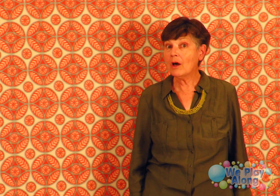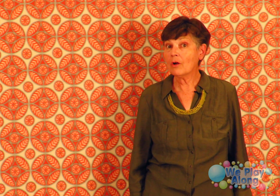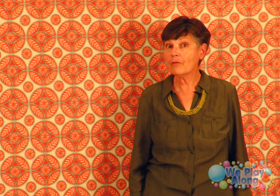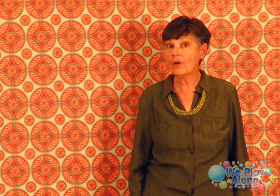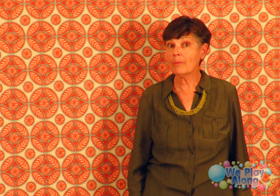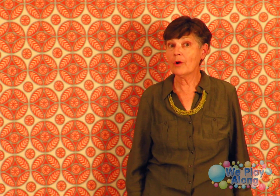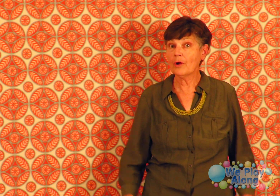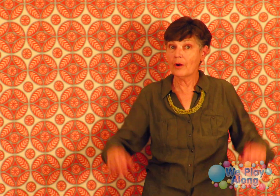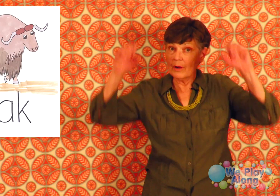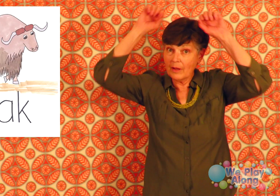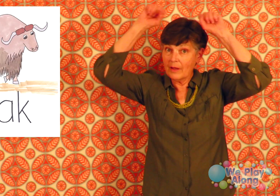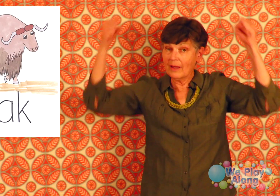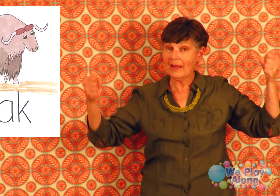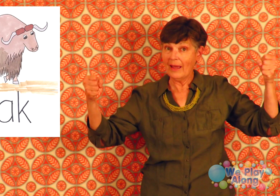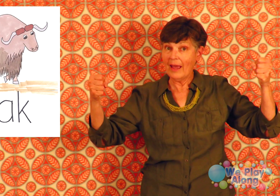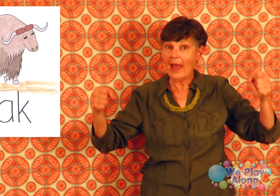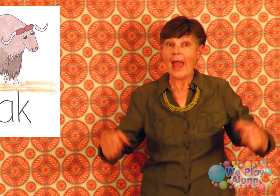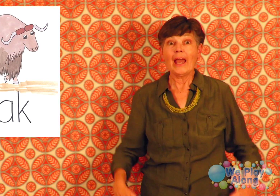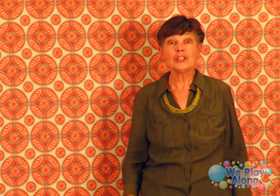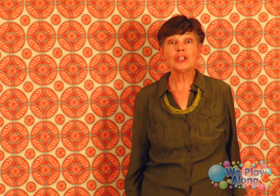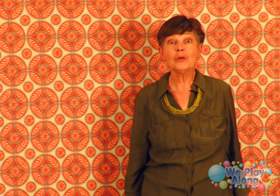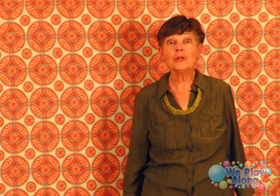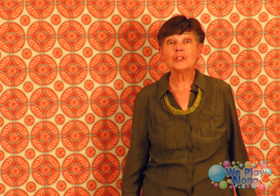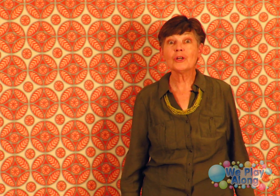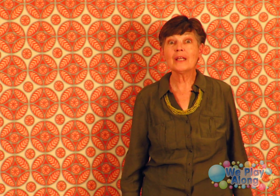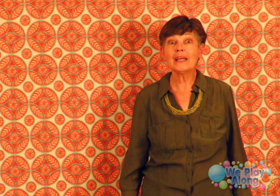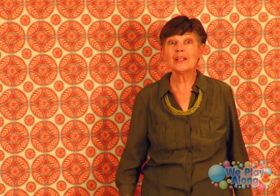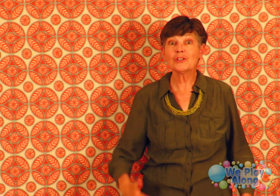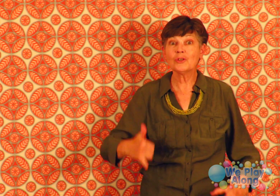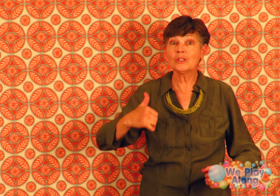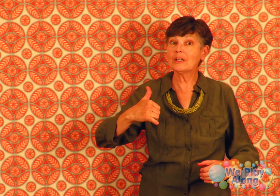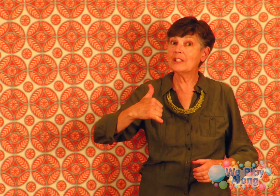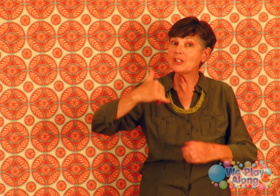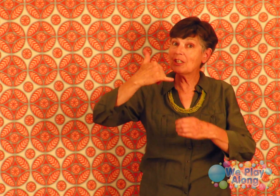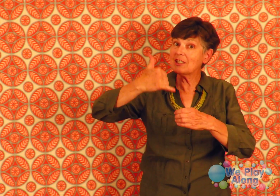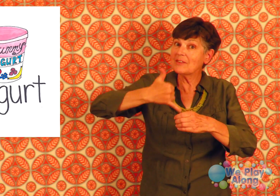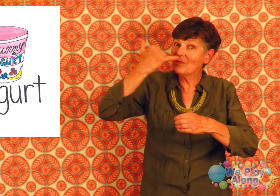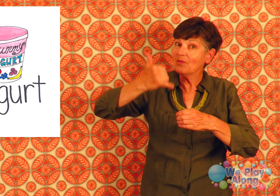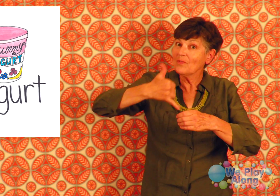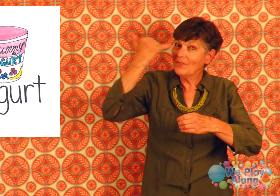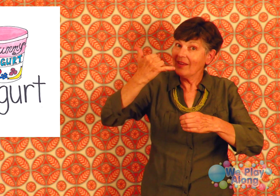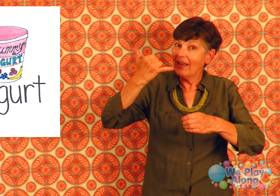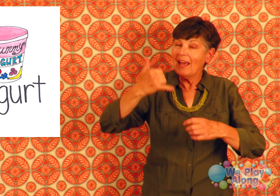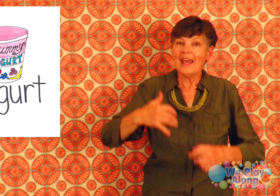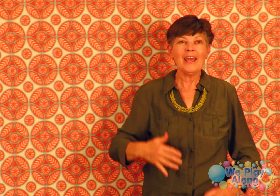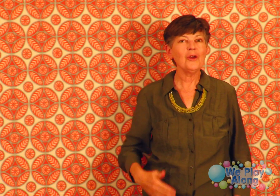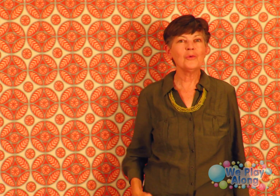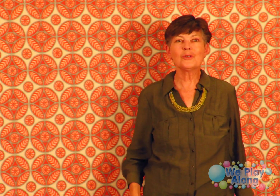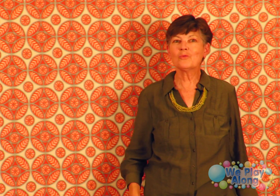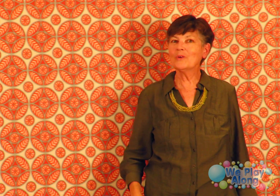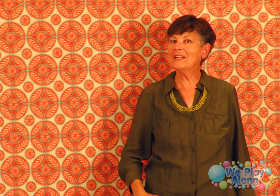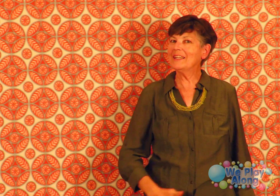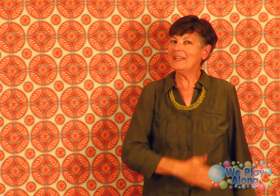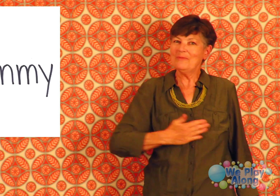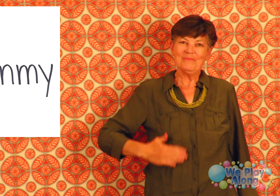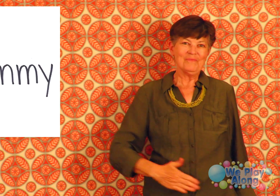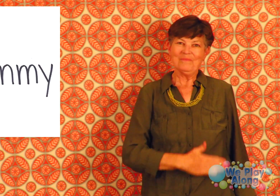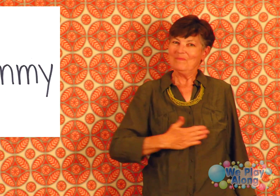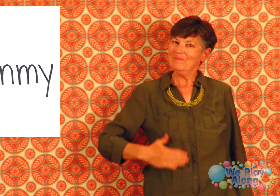milk from her and she would turn it into delicious. It was really...